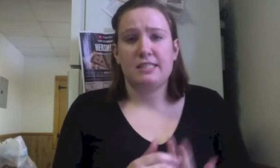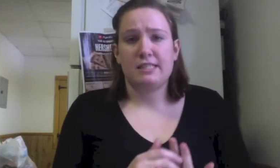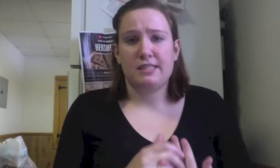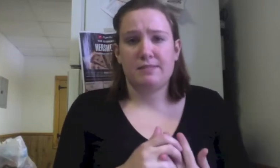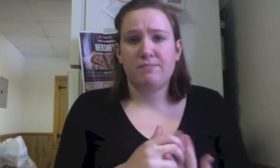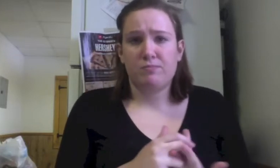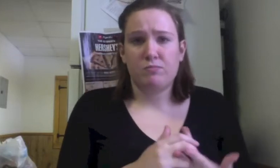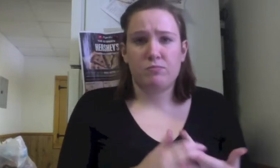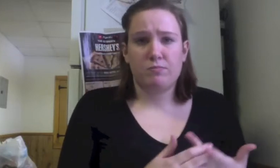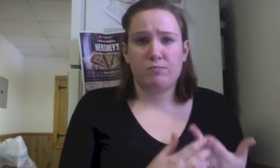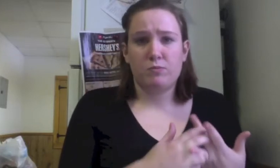is